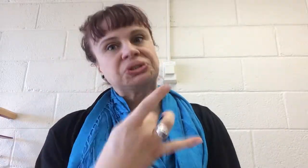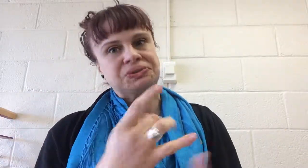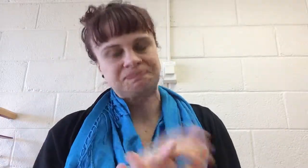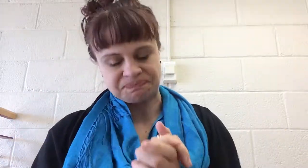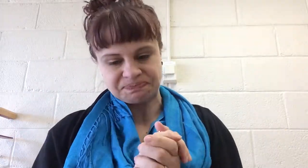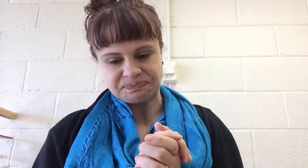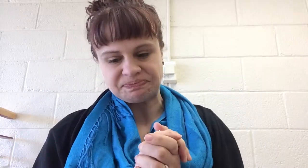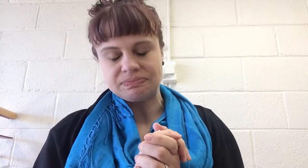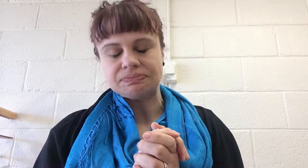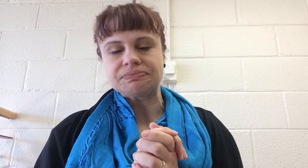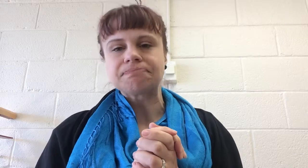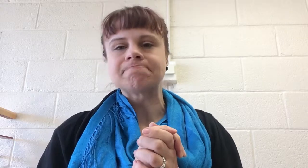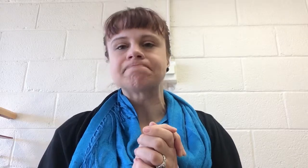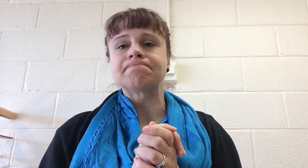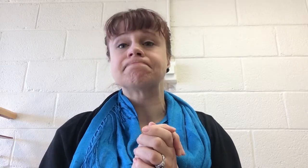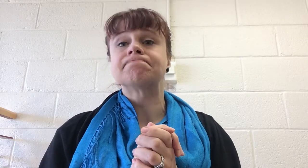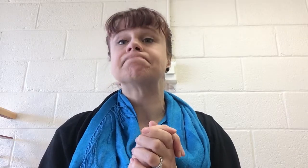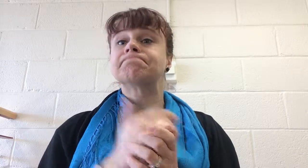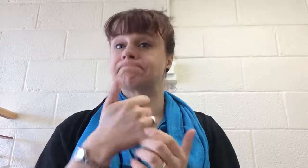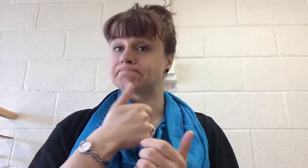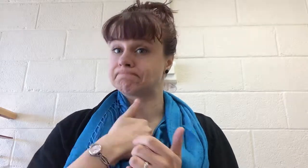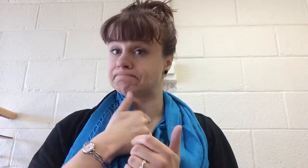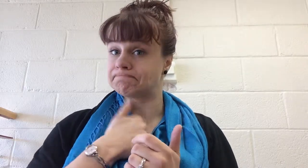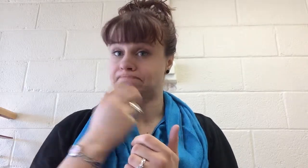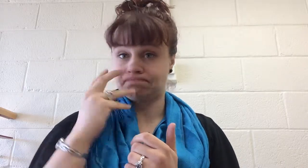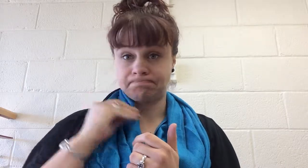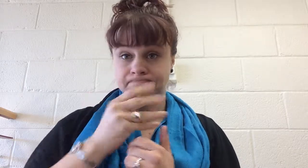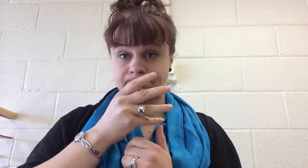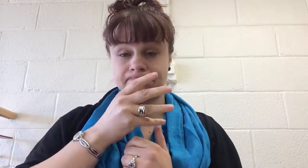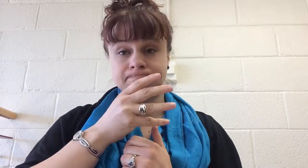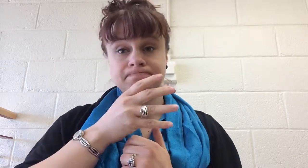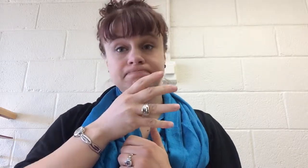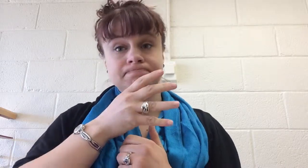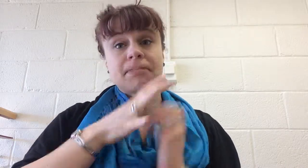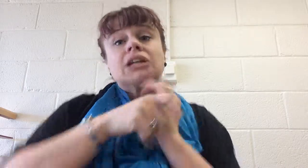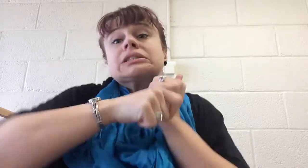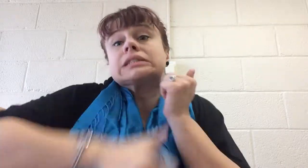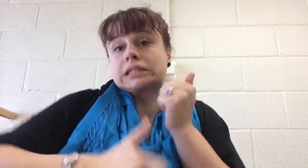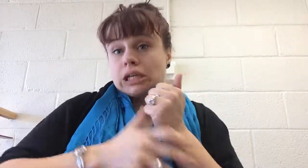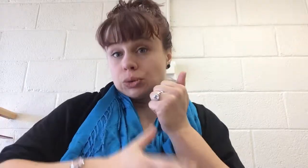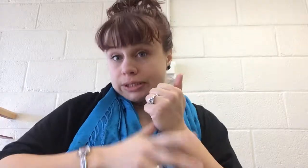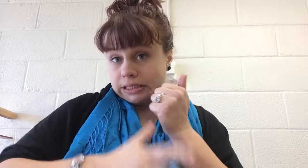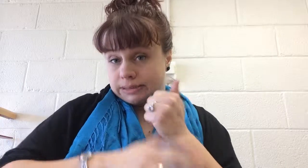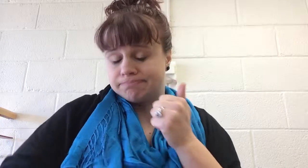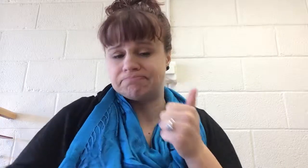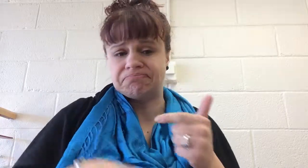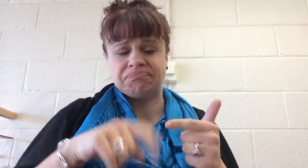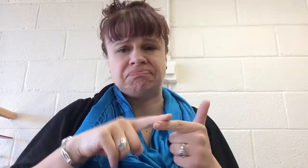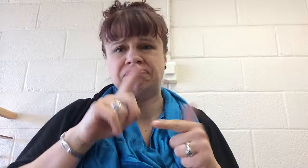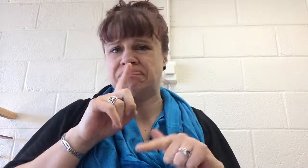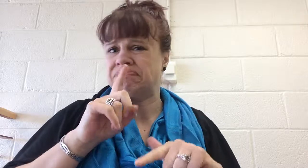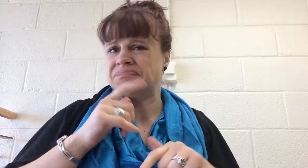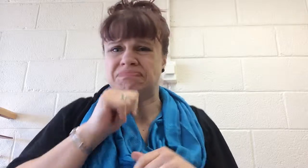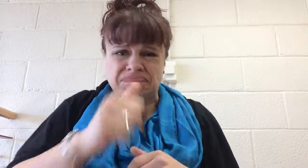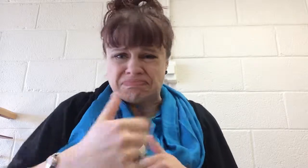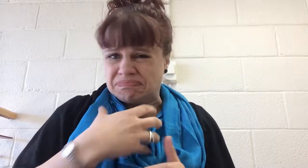diarrhea, loss of appetite, weight loss, and generally just not feeling well. I was immediately scheduled for an